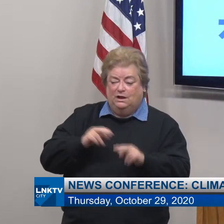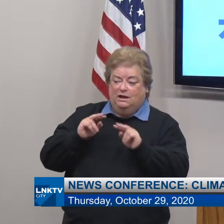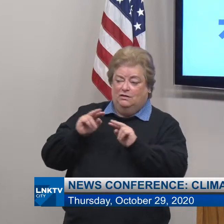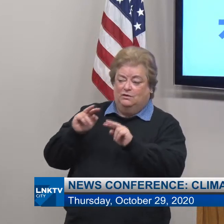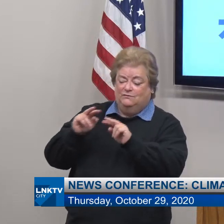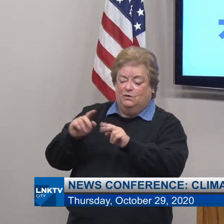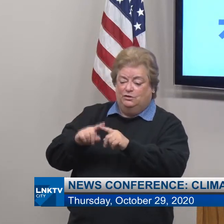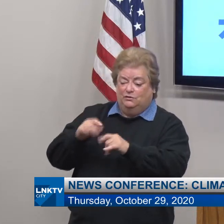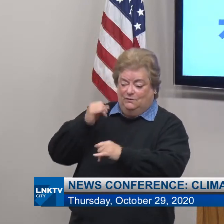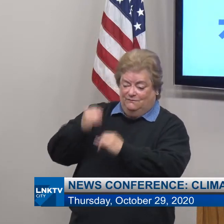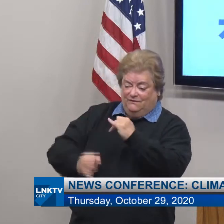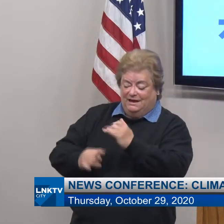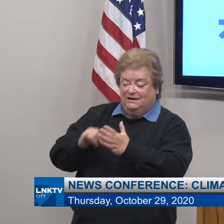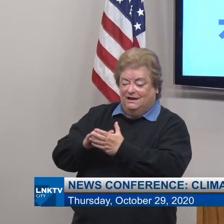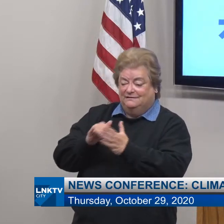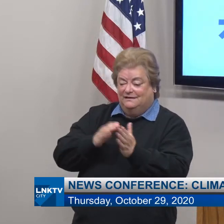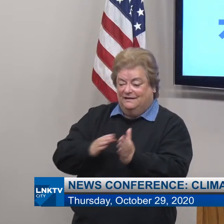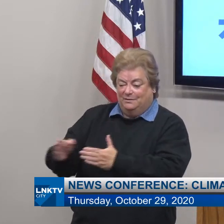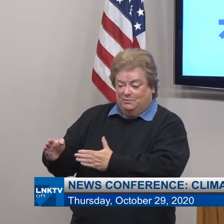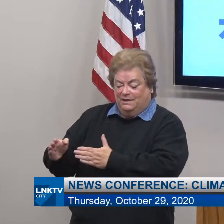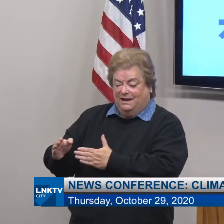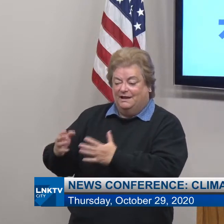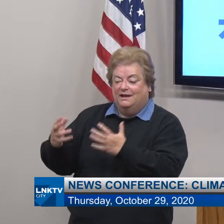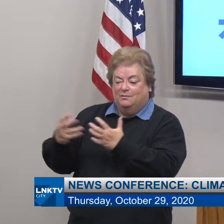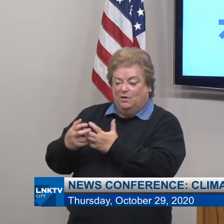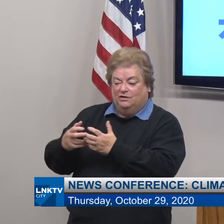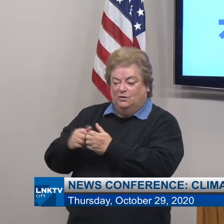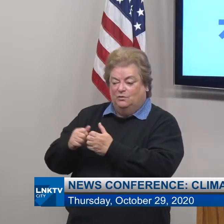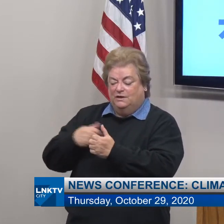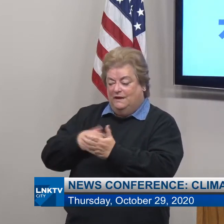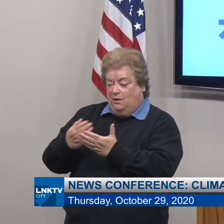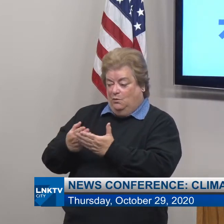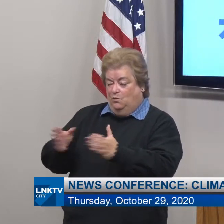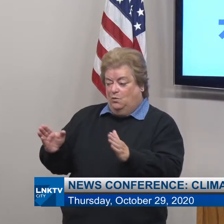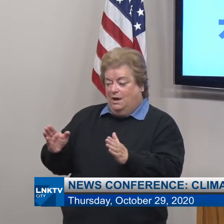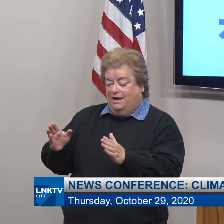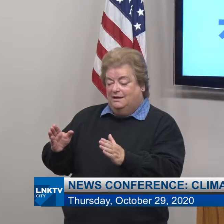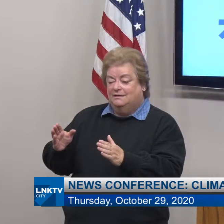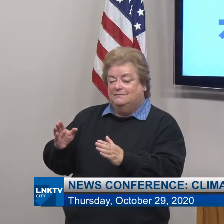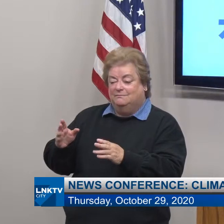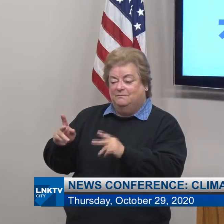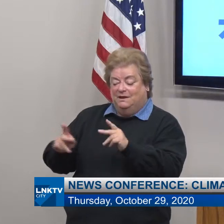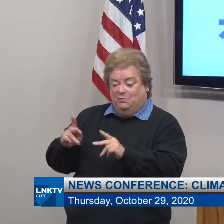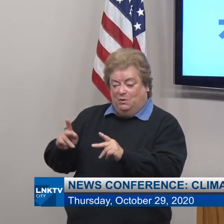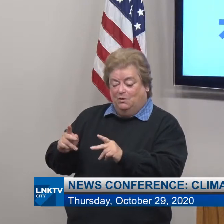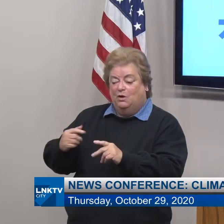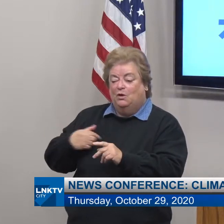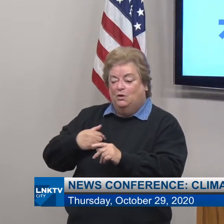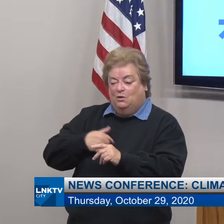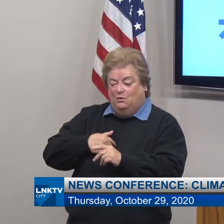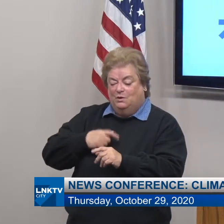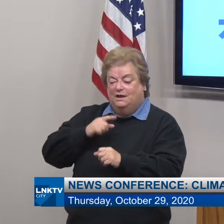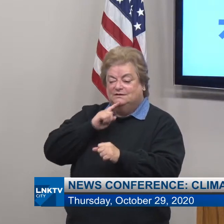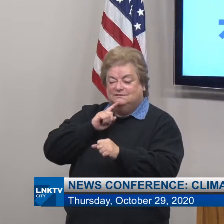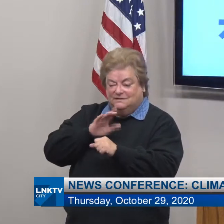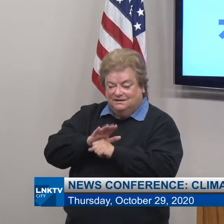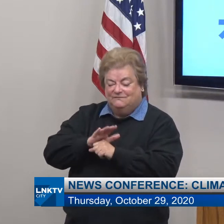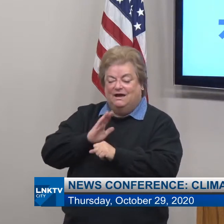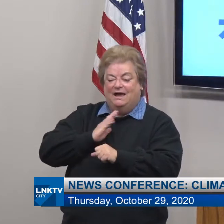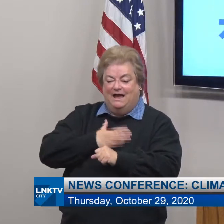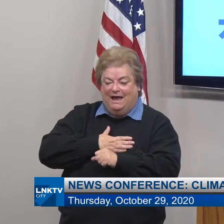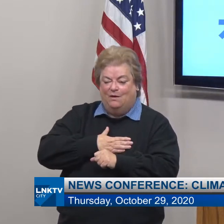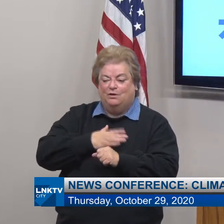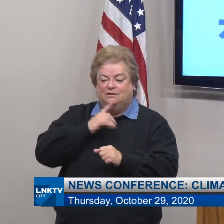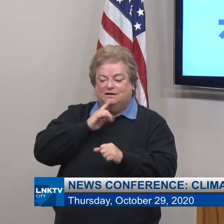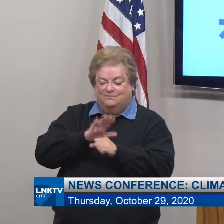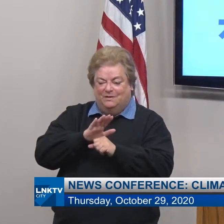to finalizing the draft plan in partnership with our wider public as together we solidify our commitment to building